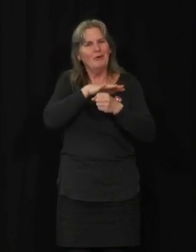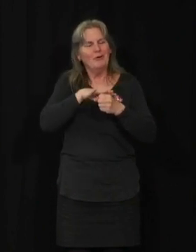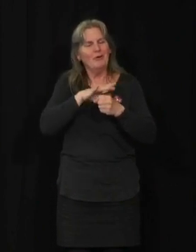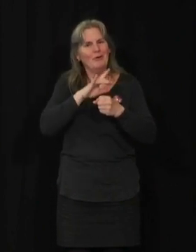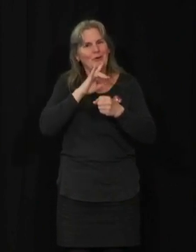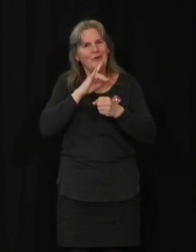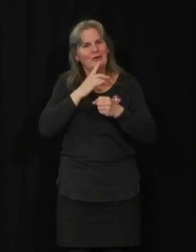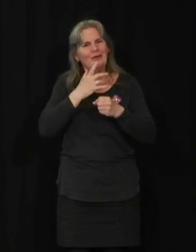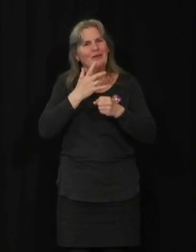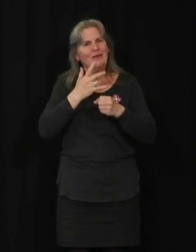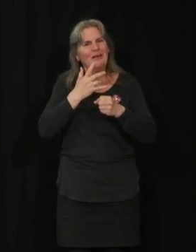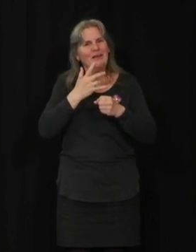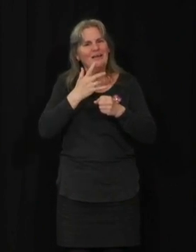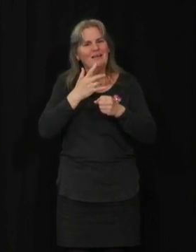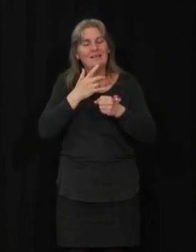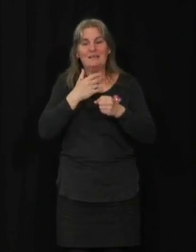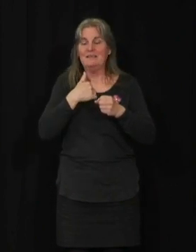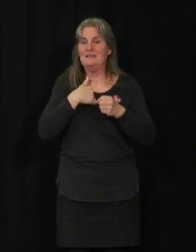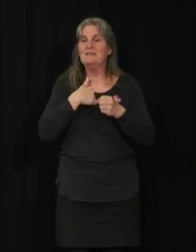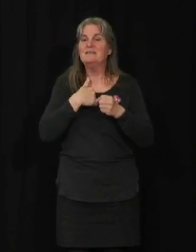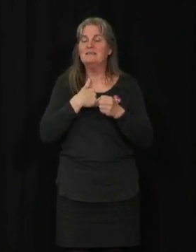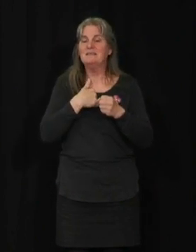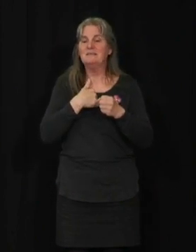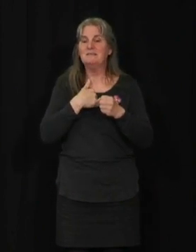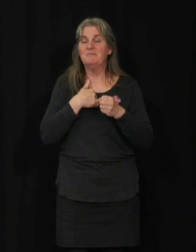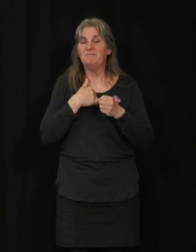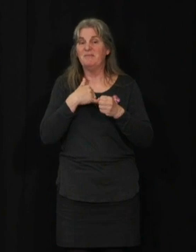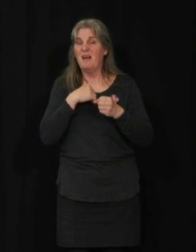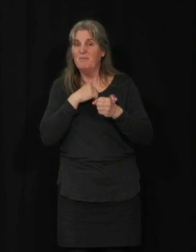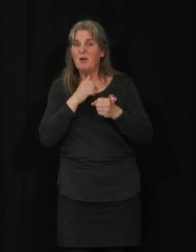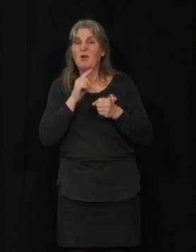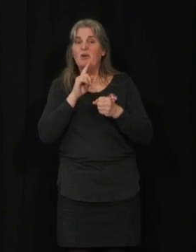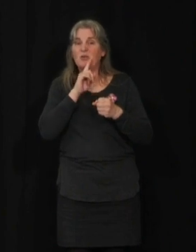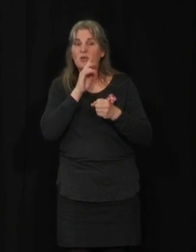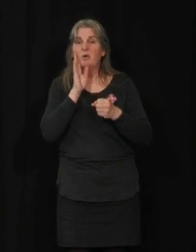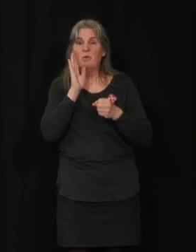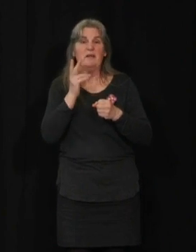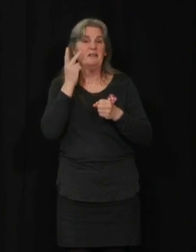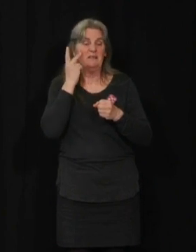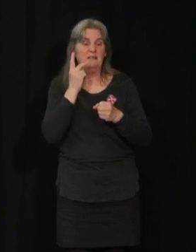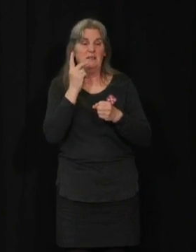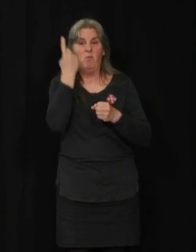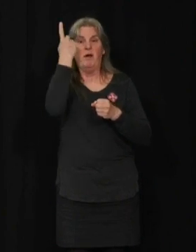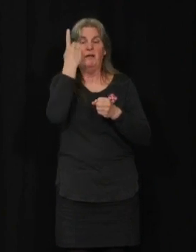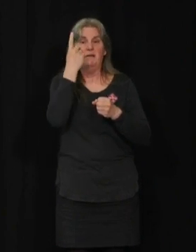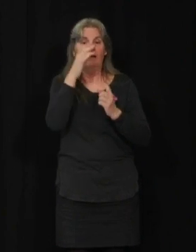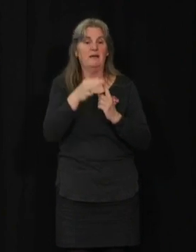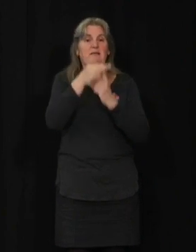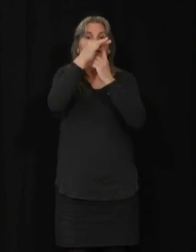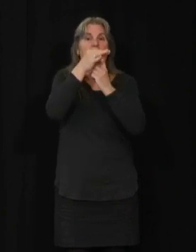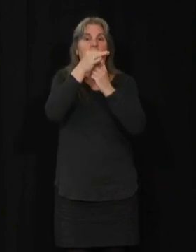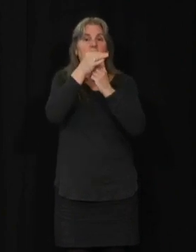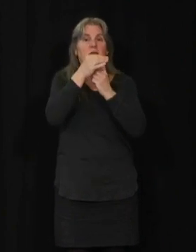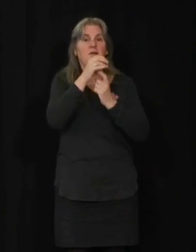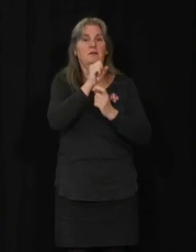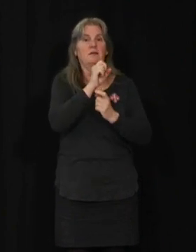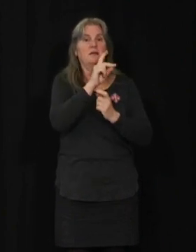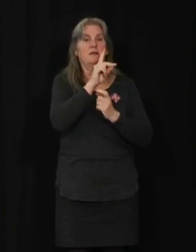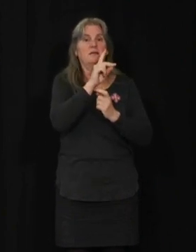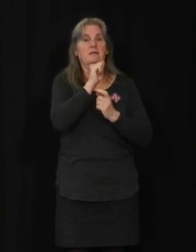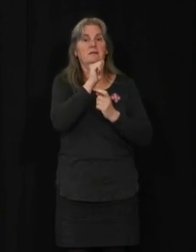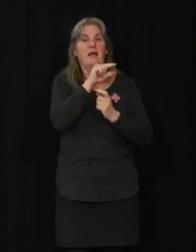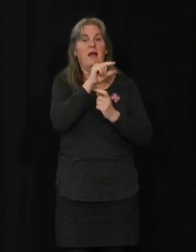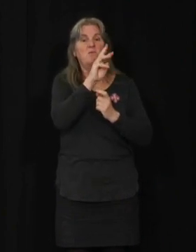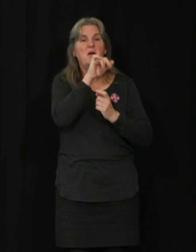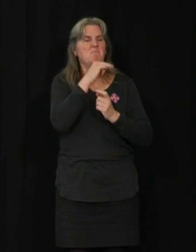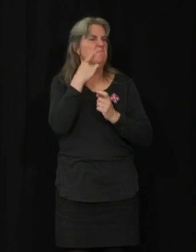realities. I don't think we're going to see one-offs from the federal government. You